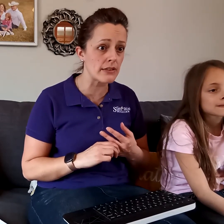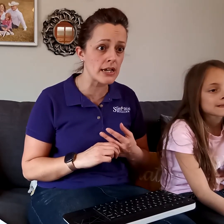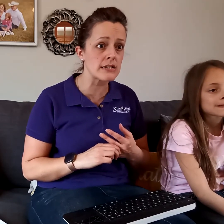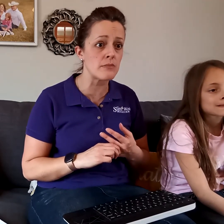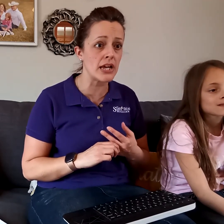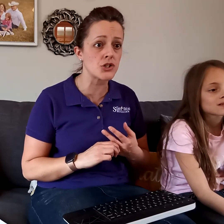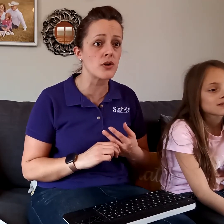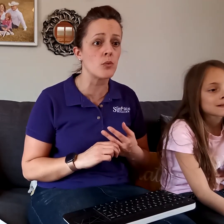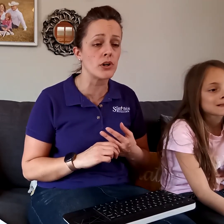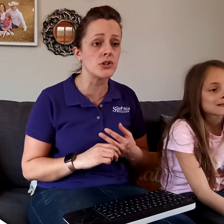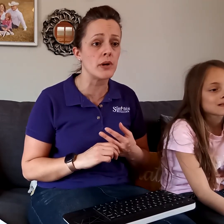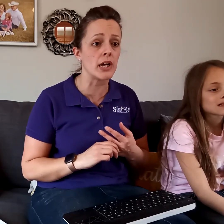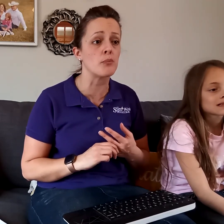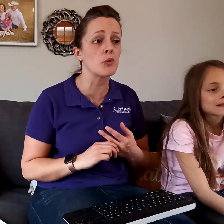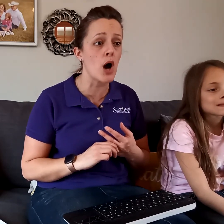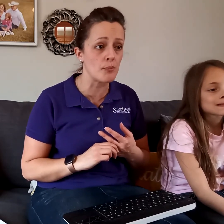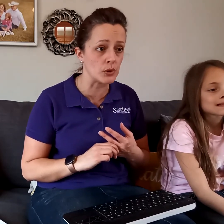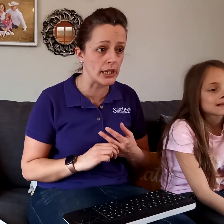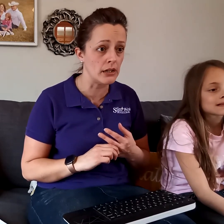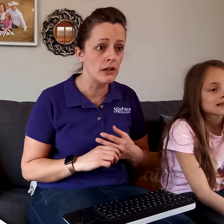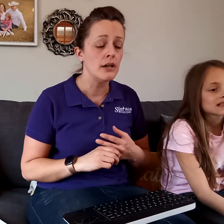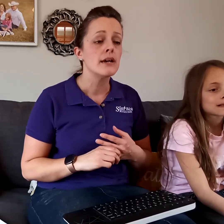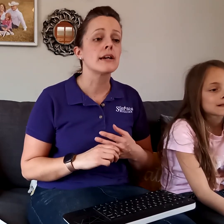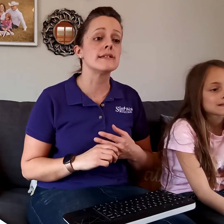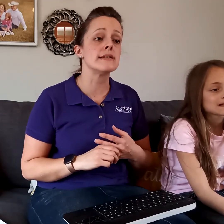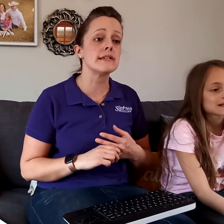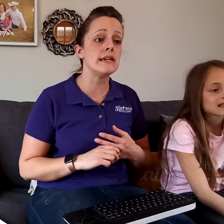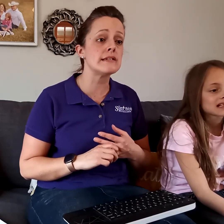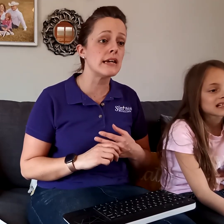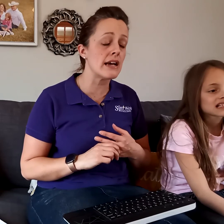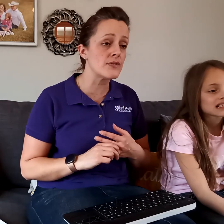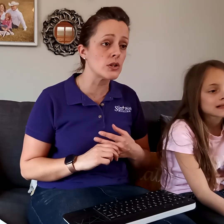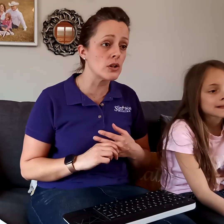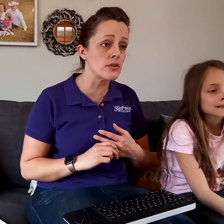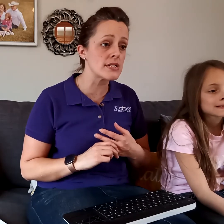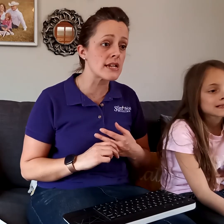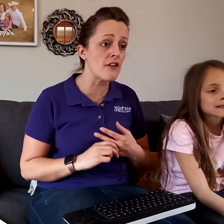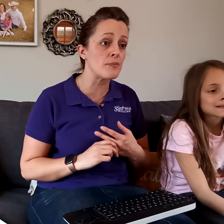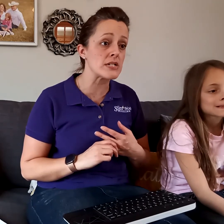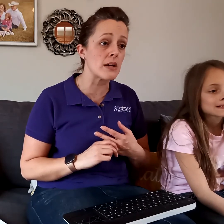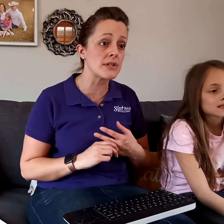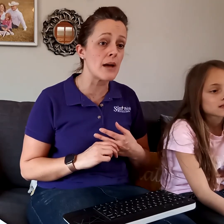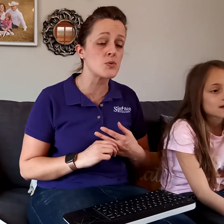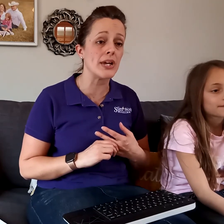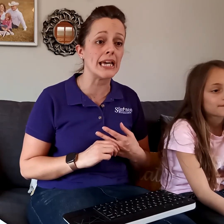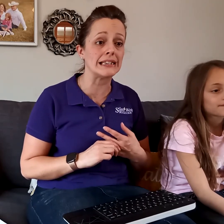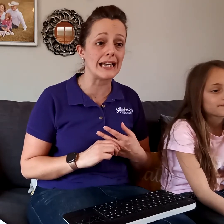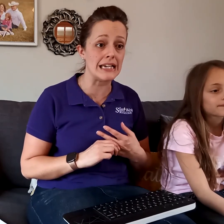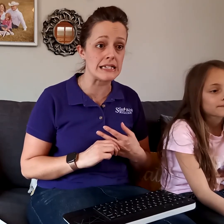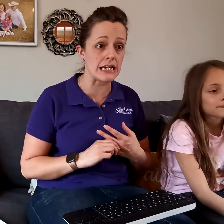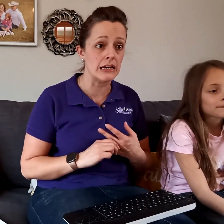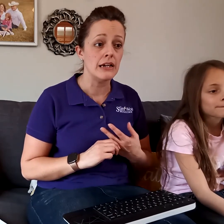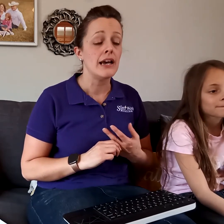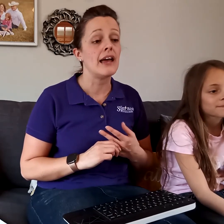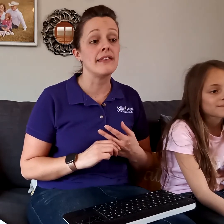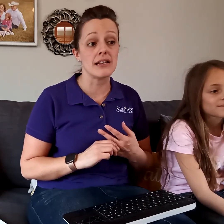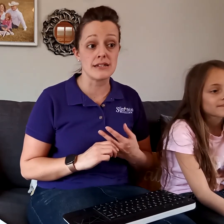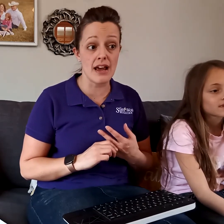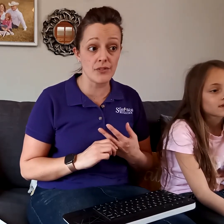things and make sure that we're doing it properly, because it's easy enough to learn the stuff, but sometimes we get lazy. And that's never a